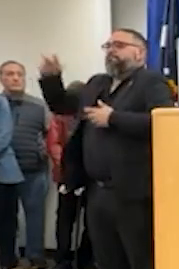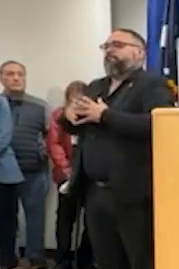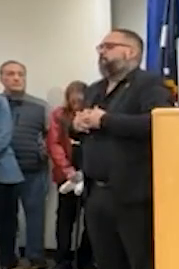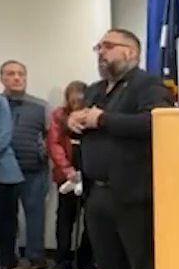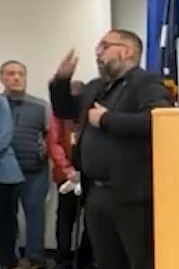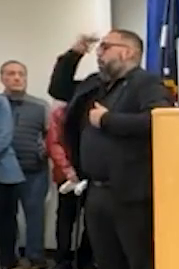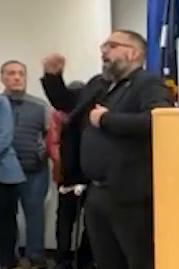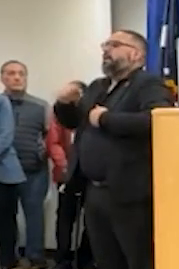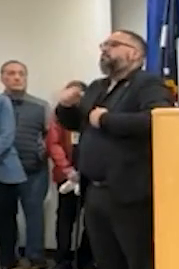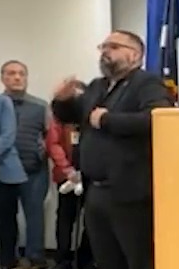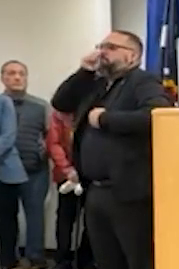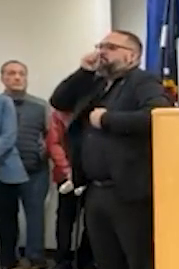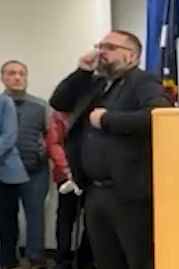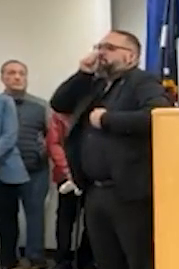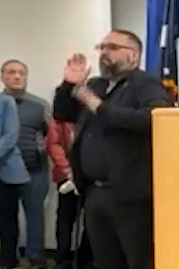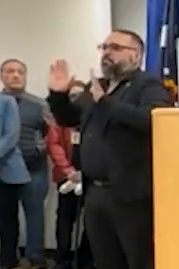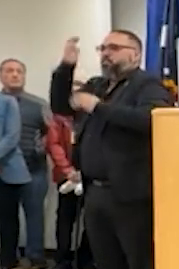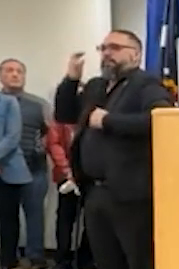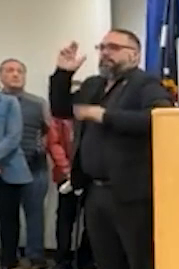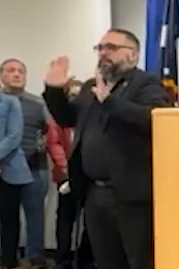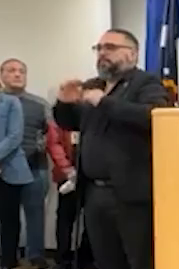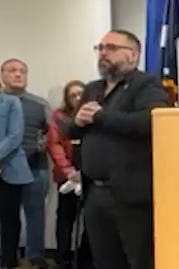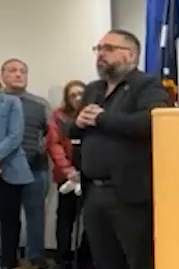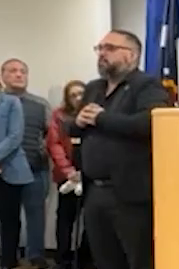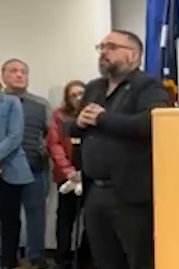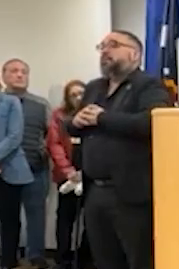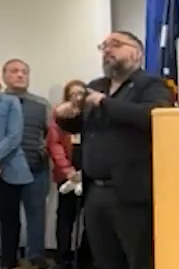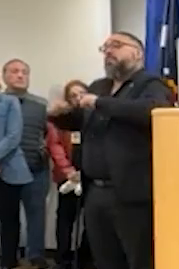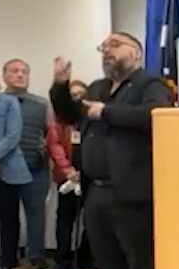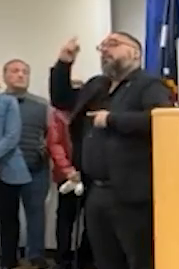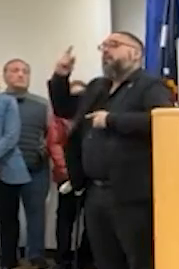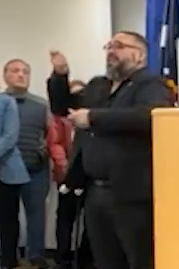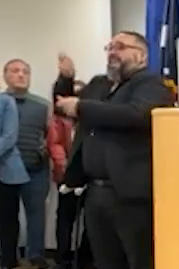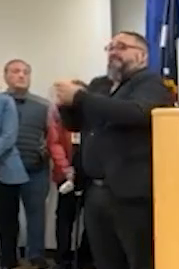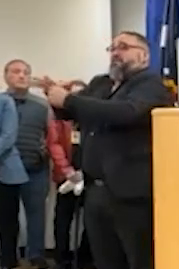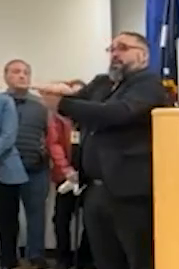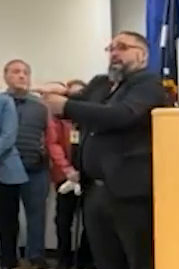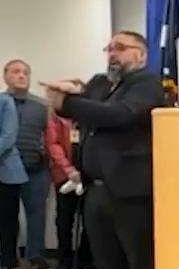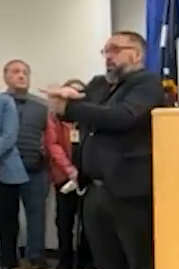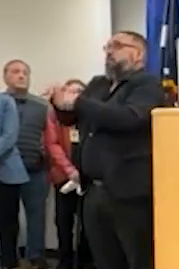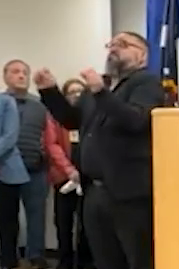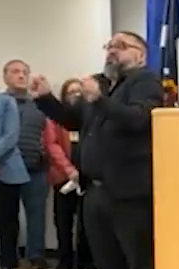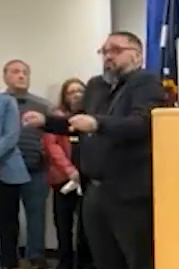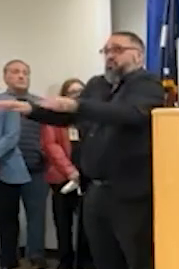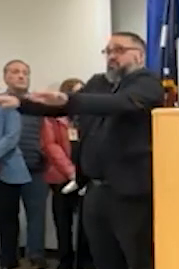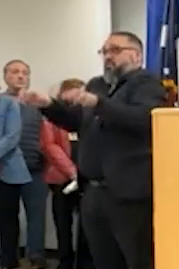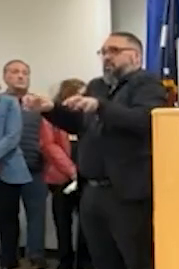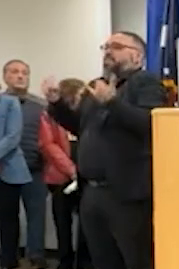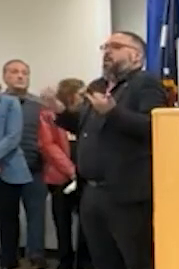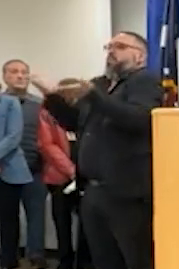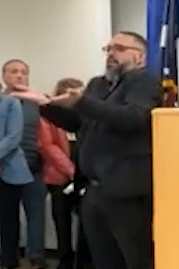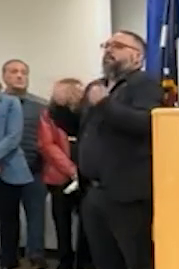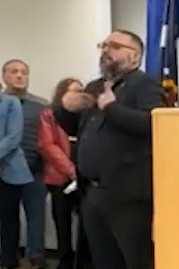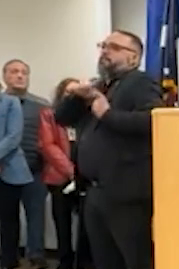for security reasons, but we have every area that is liable to freeze over. We have that covered right